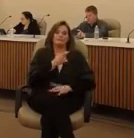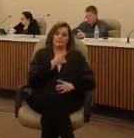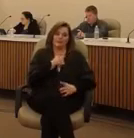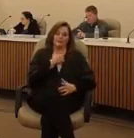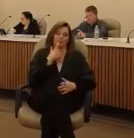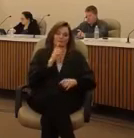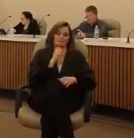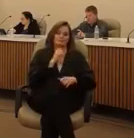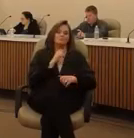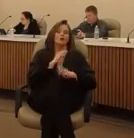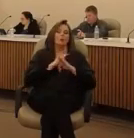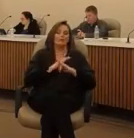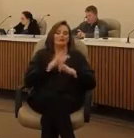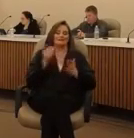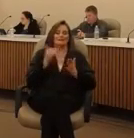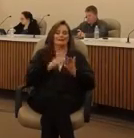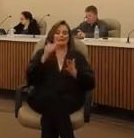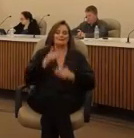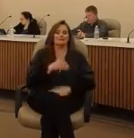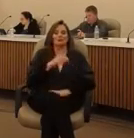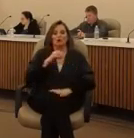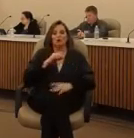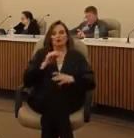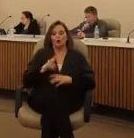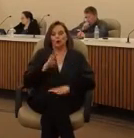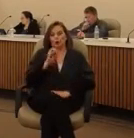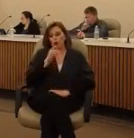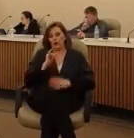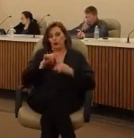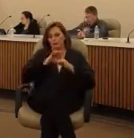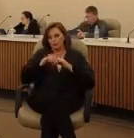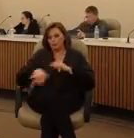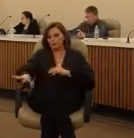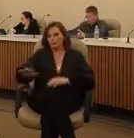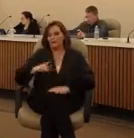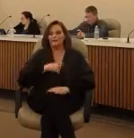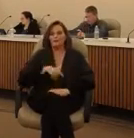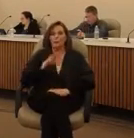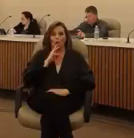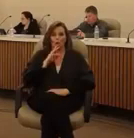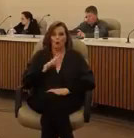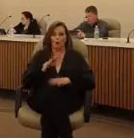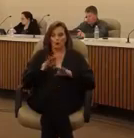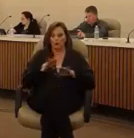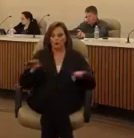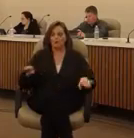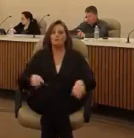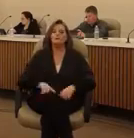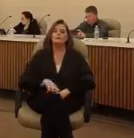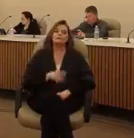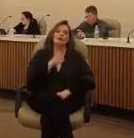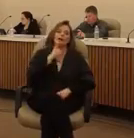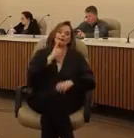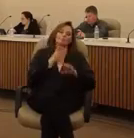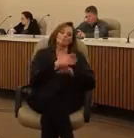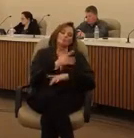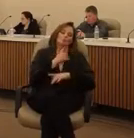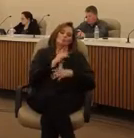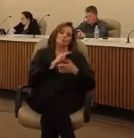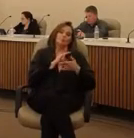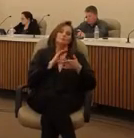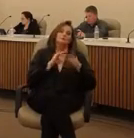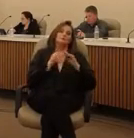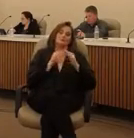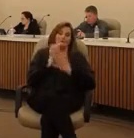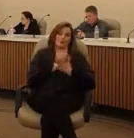against the runoff of automotive fluids into the surrounding water table, all to the satisfaction of the town engineer. And that pursuant to town code at